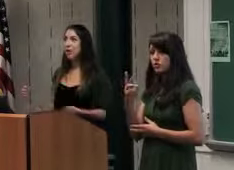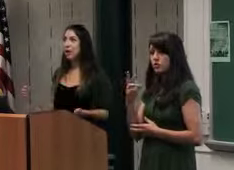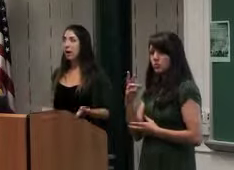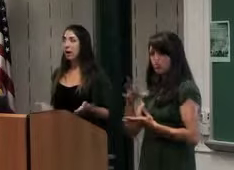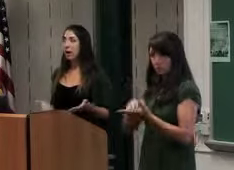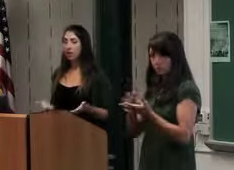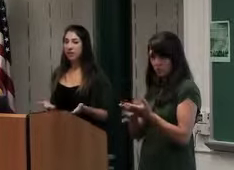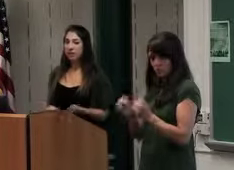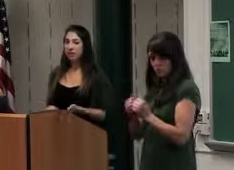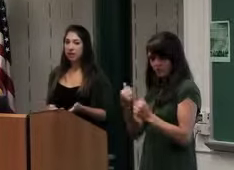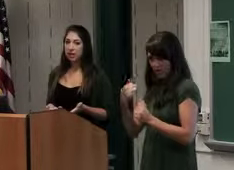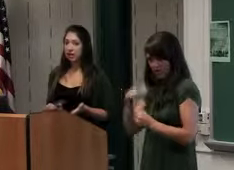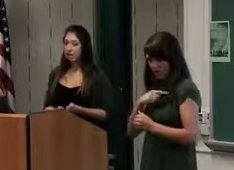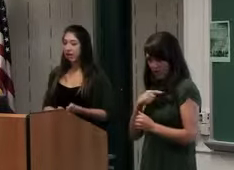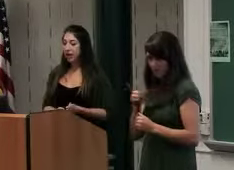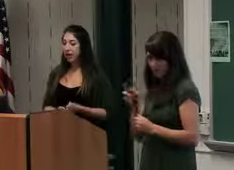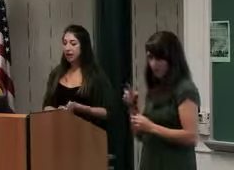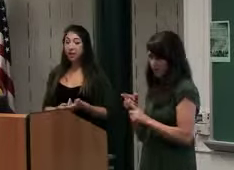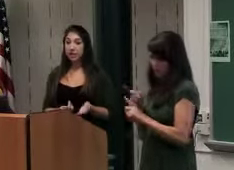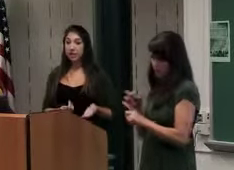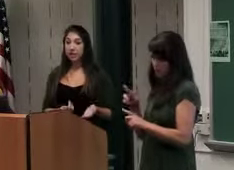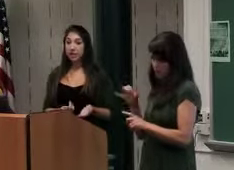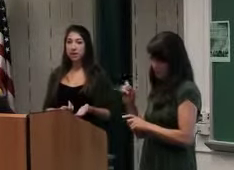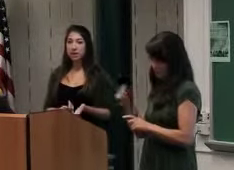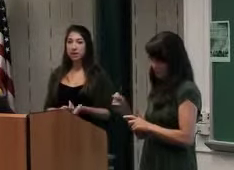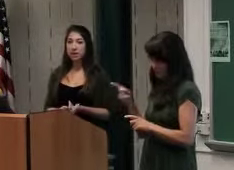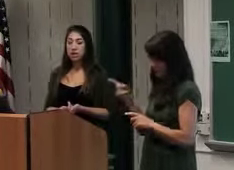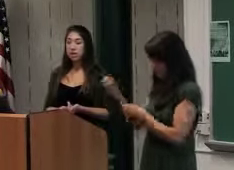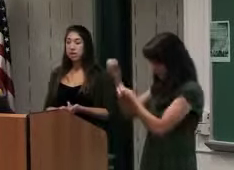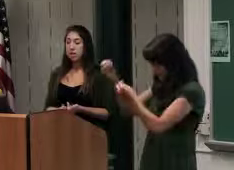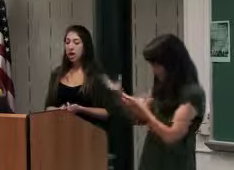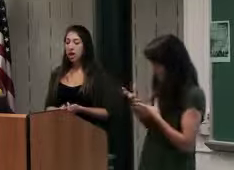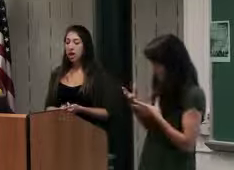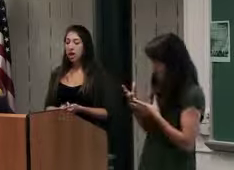us know about all the events that were happening on the RIT campus.